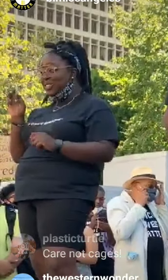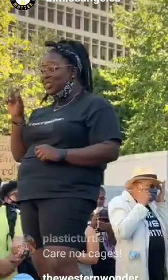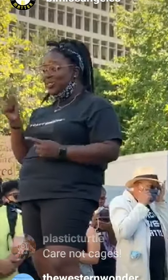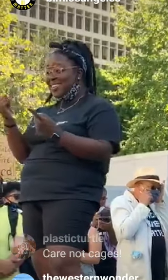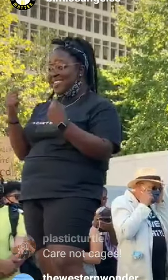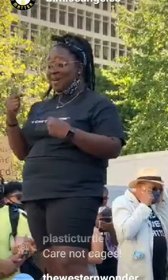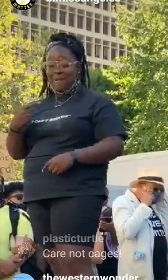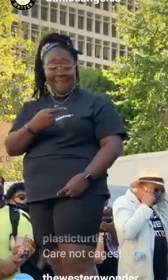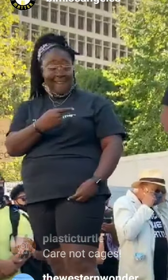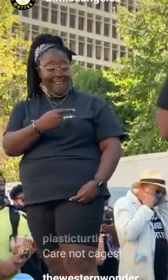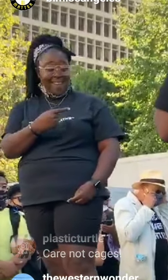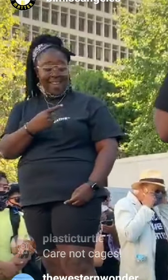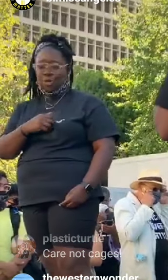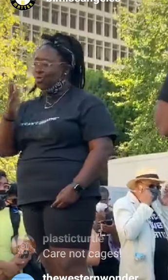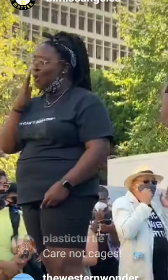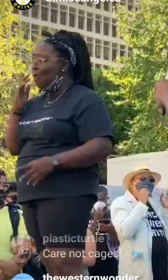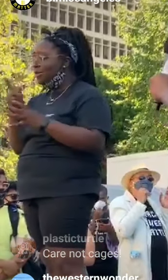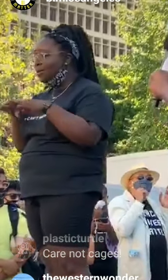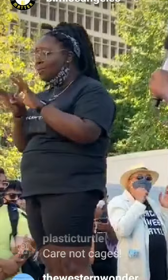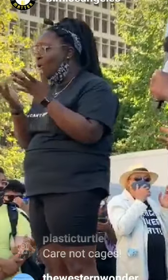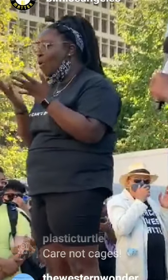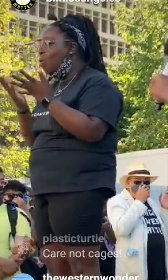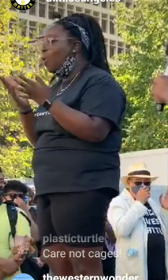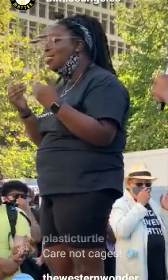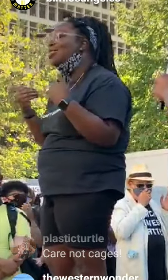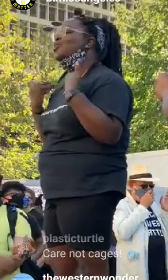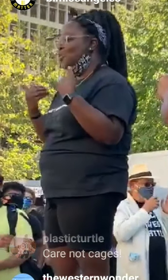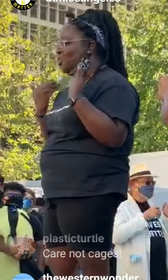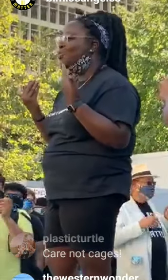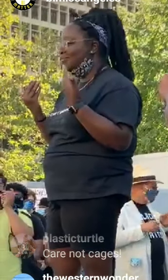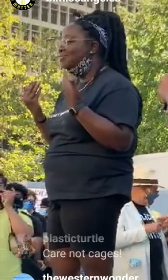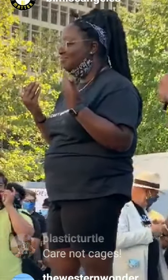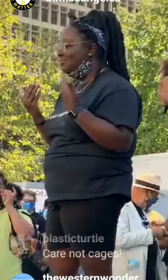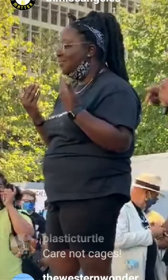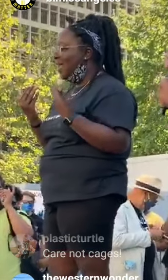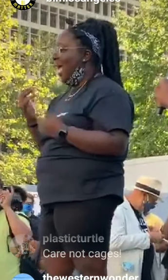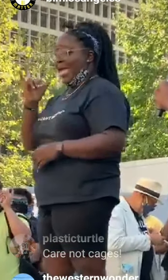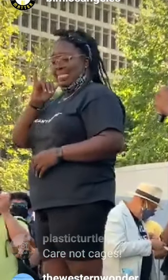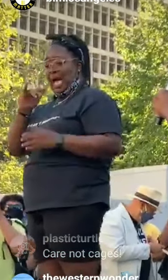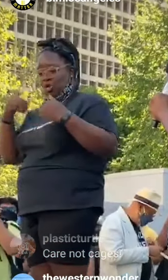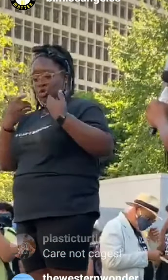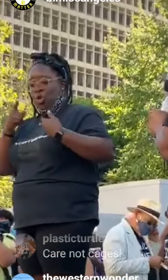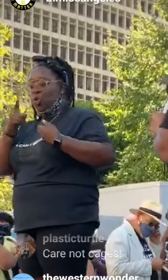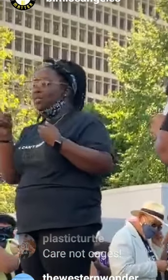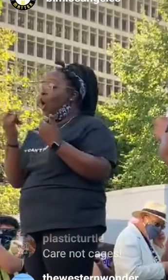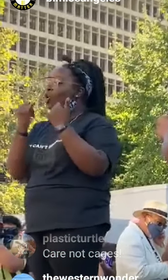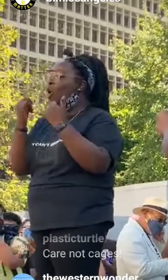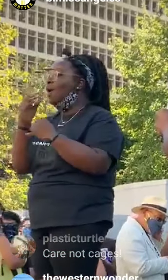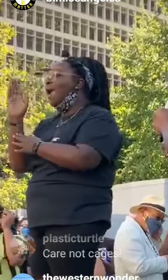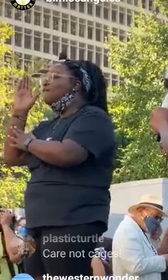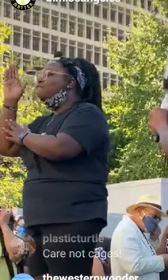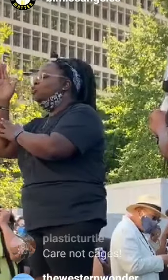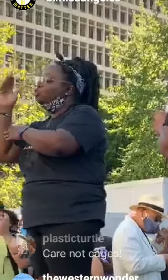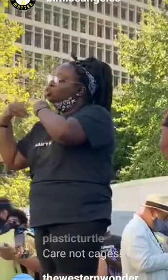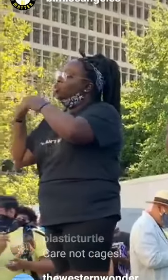coming. You know what's important is that the youth, who is our current and future generation,